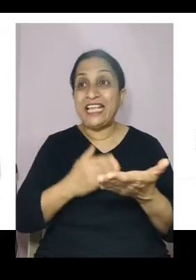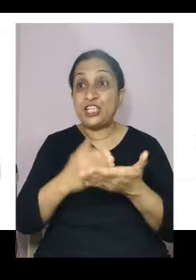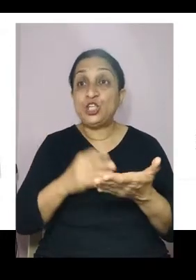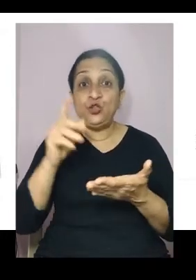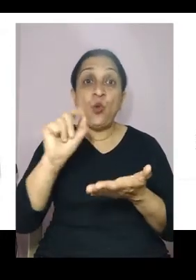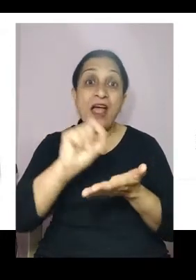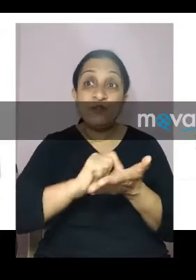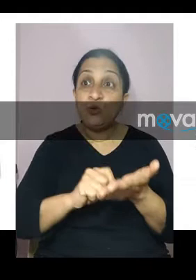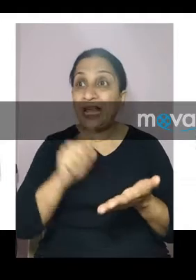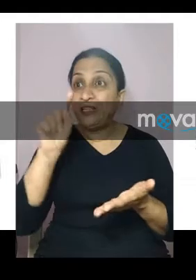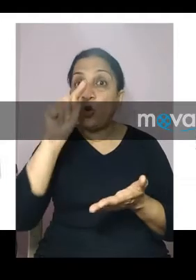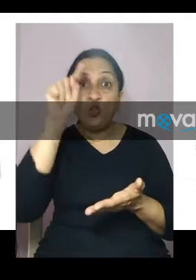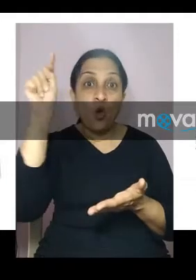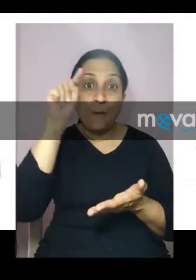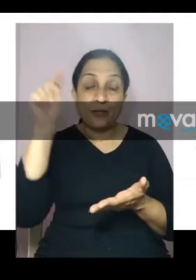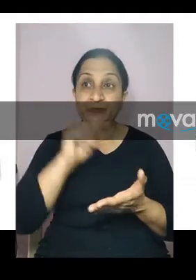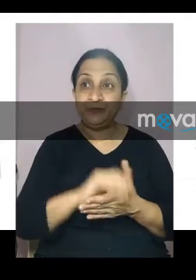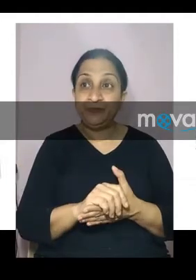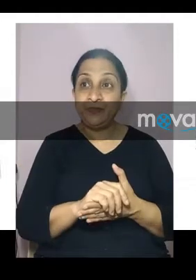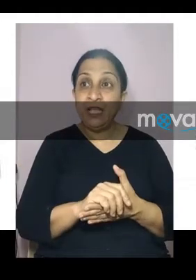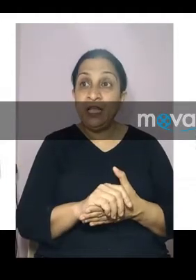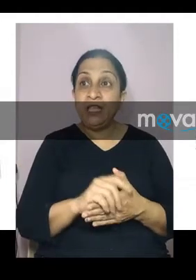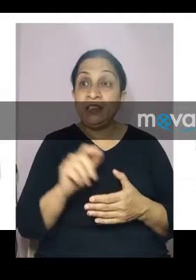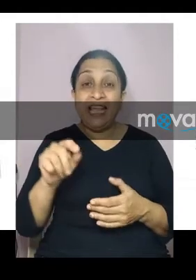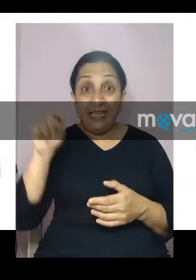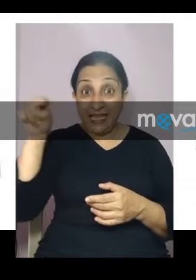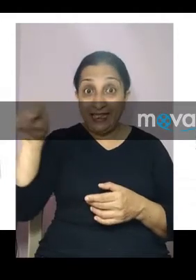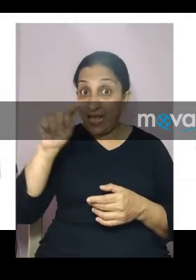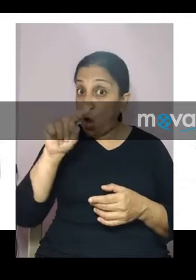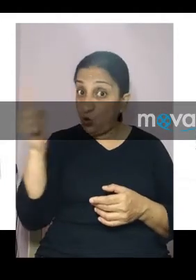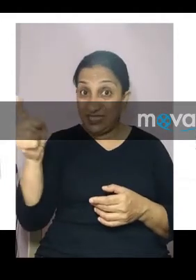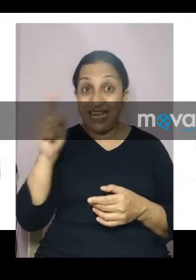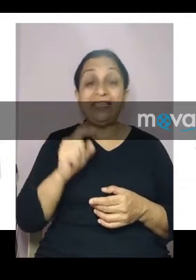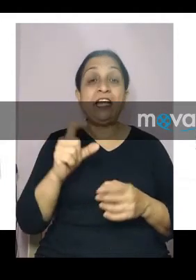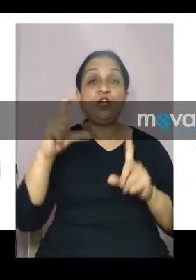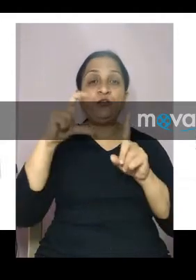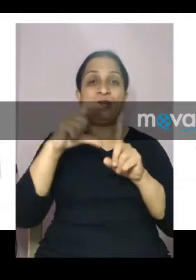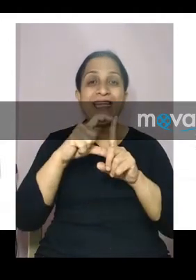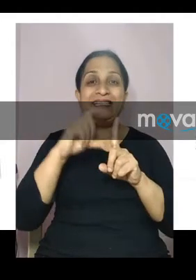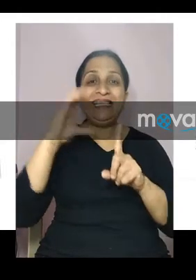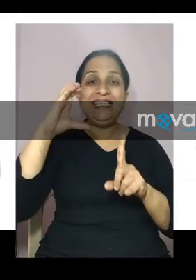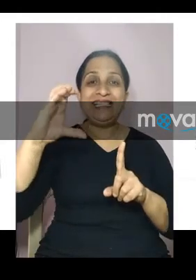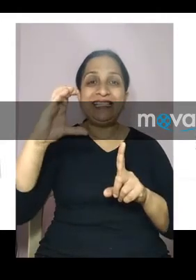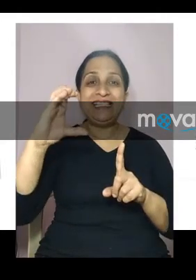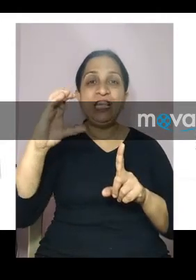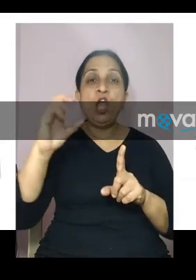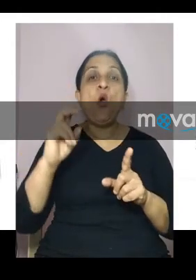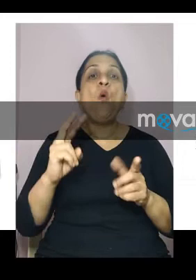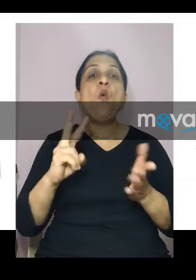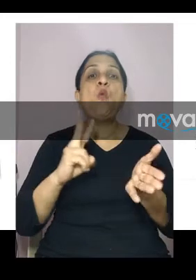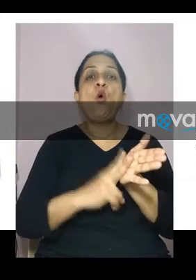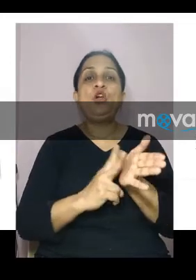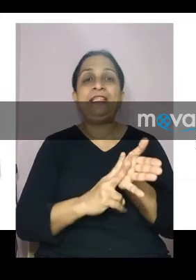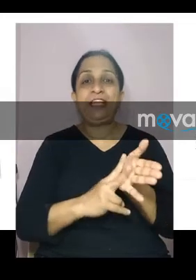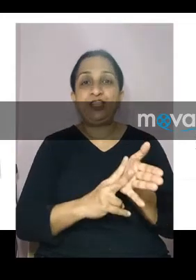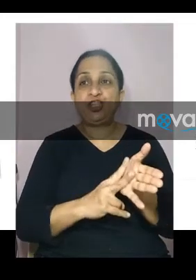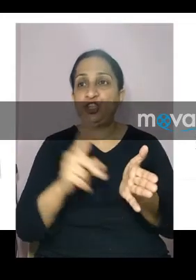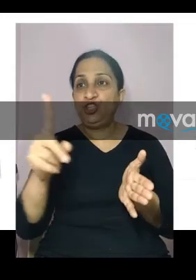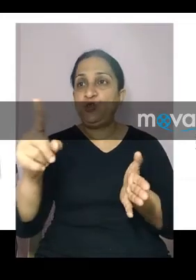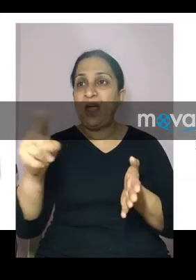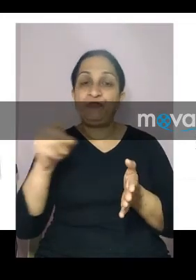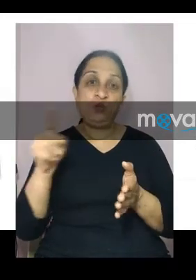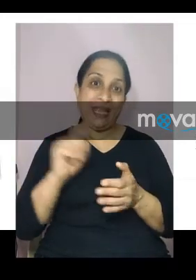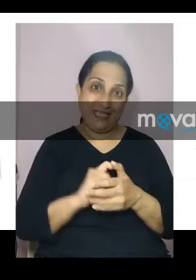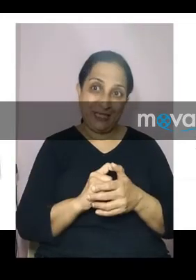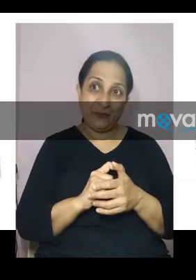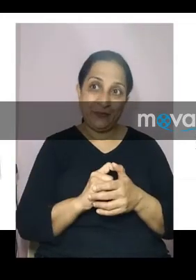output section, you have to write on top. Then in outside that you have to write DC voltage,